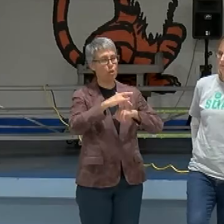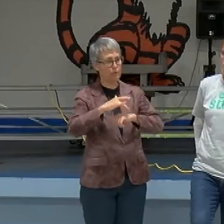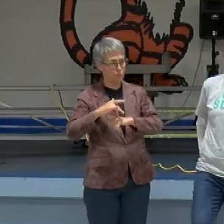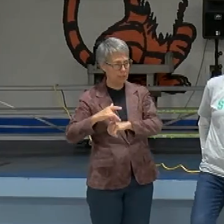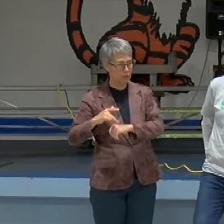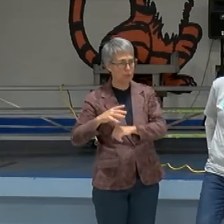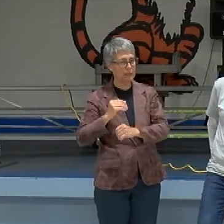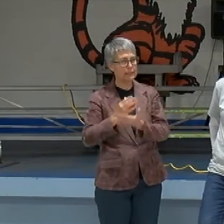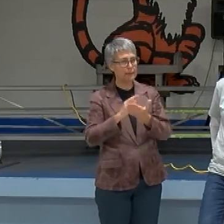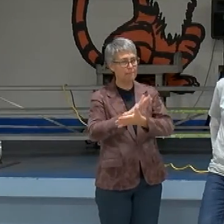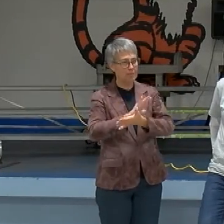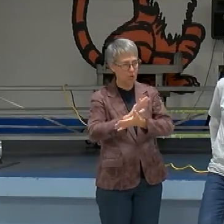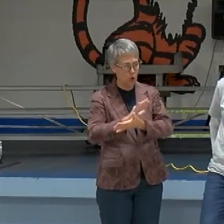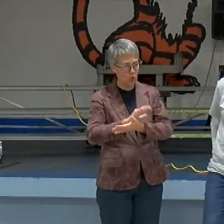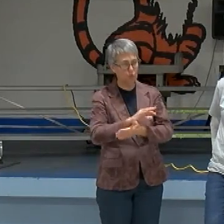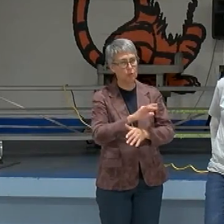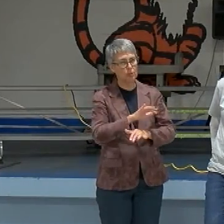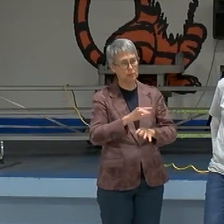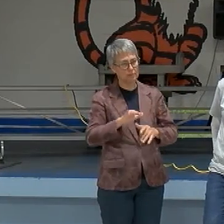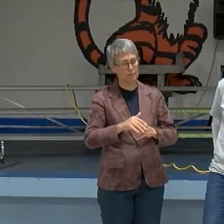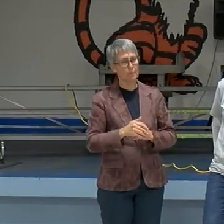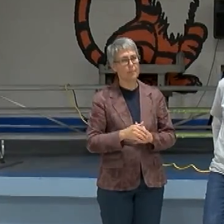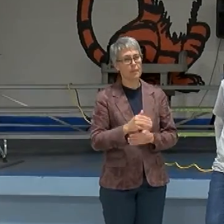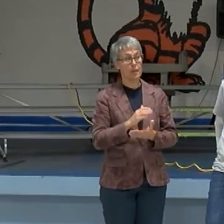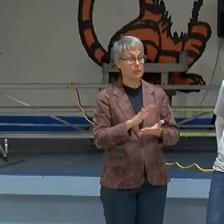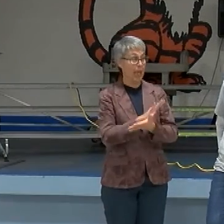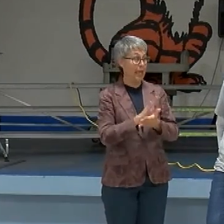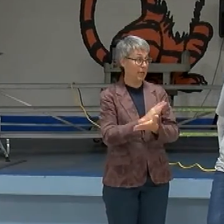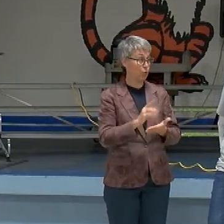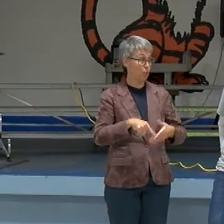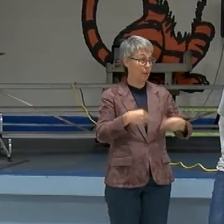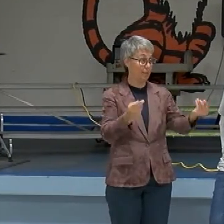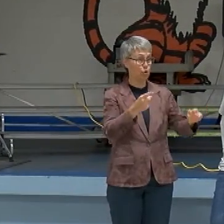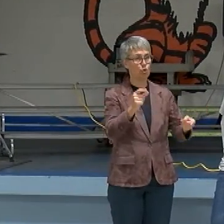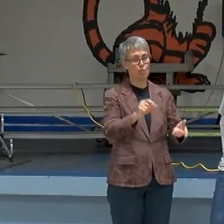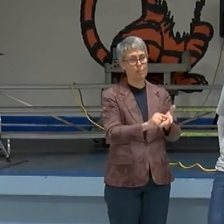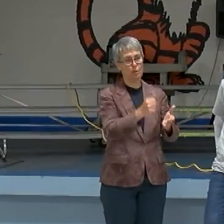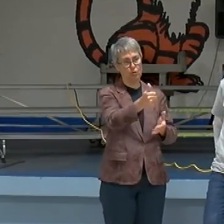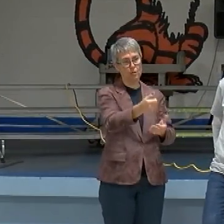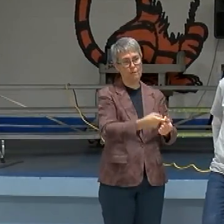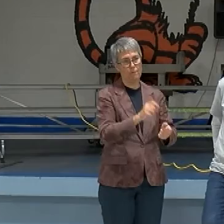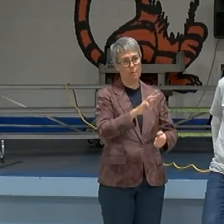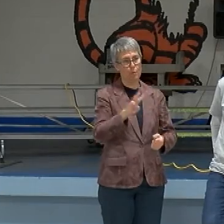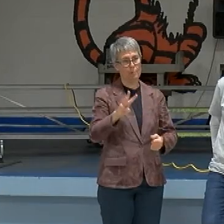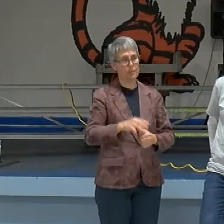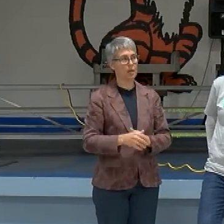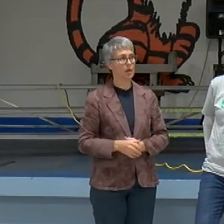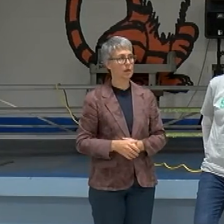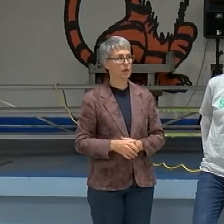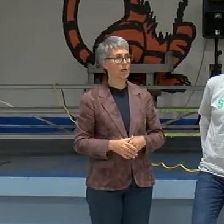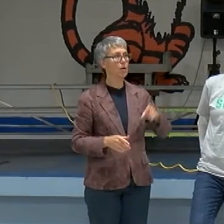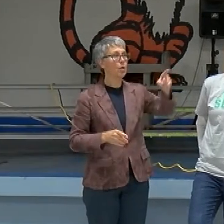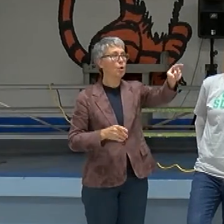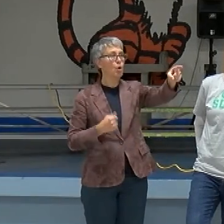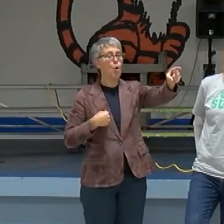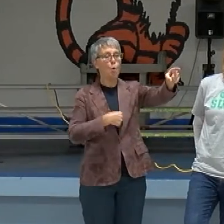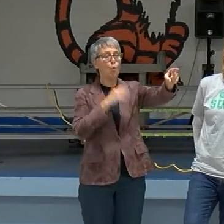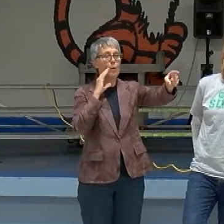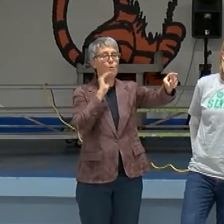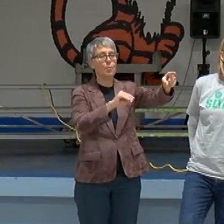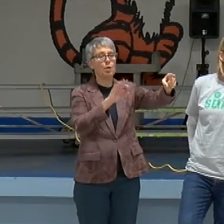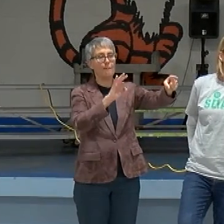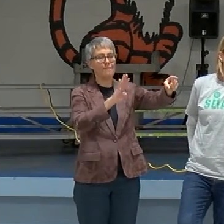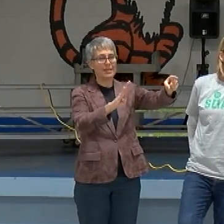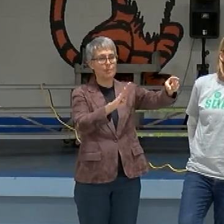and some videos and some of the handouts that we have you can actually print also. I think we pretty much covered everything. And at the Class Dojo as